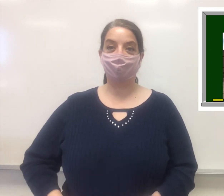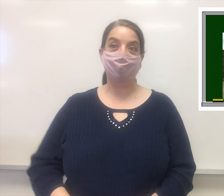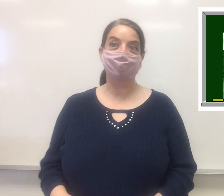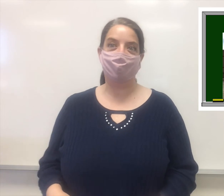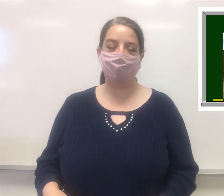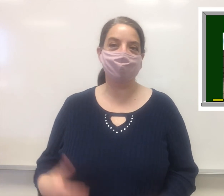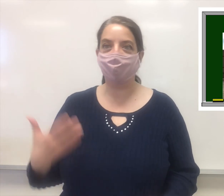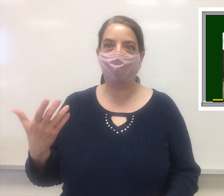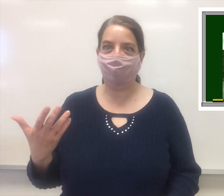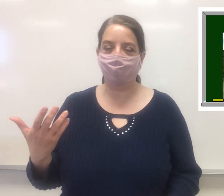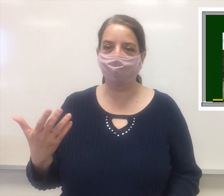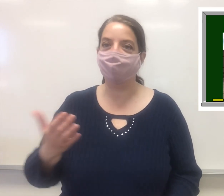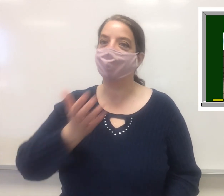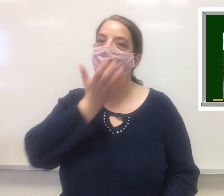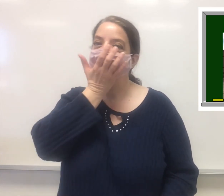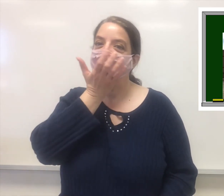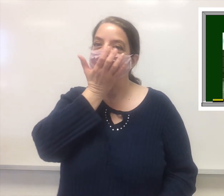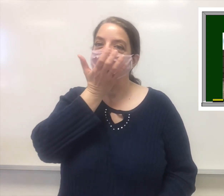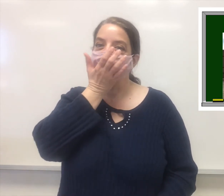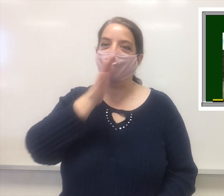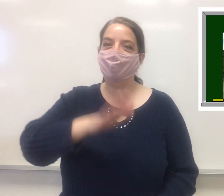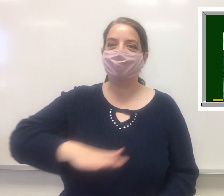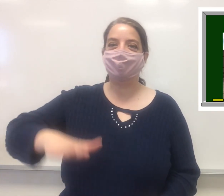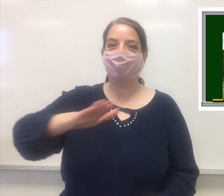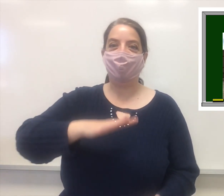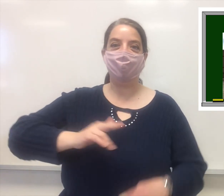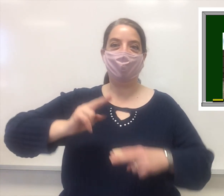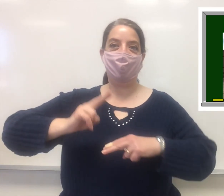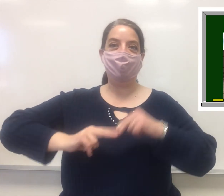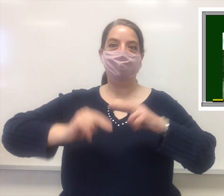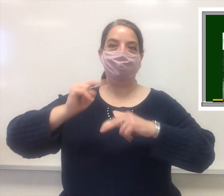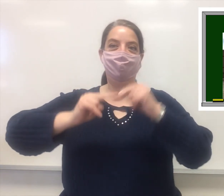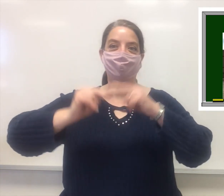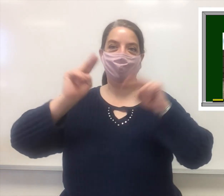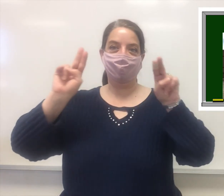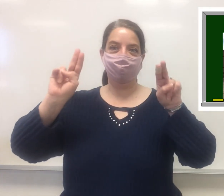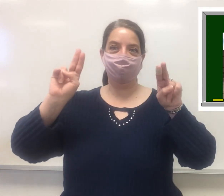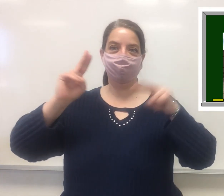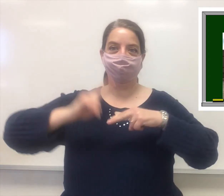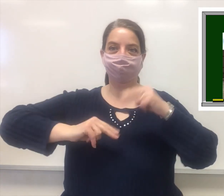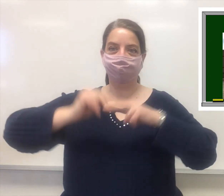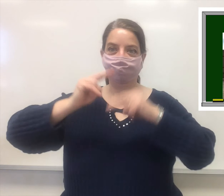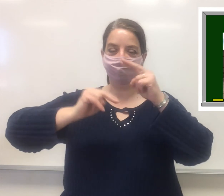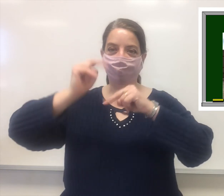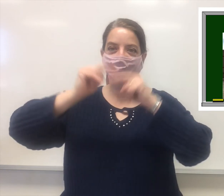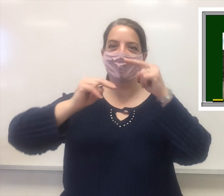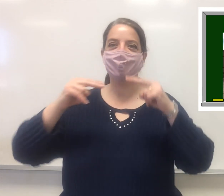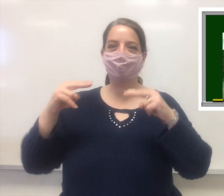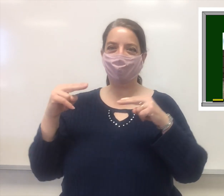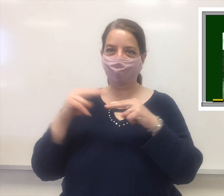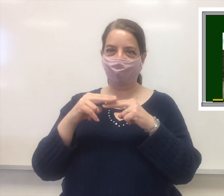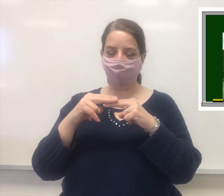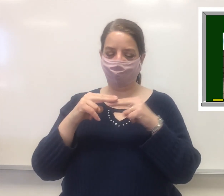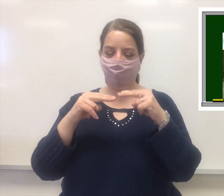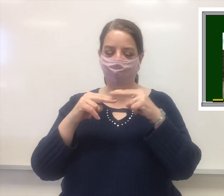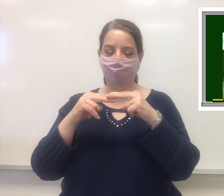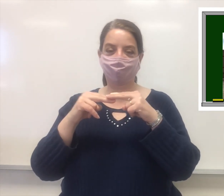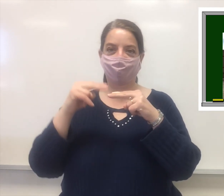a lot, but they don't actually live there. Grass area building. Think